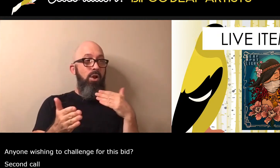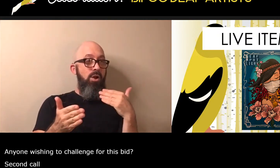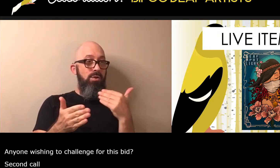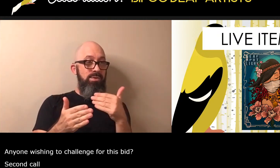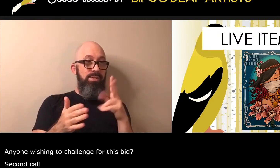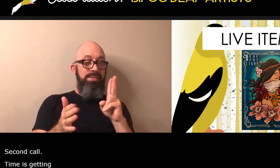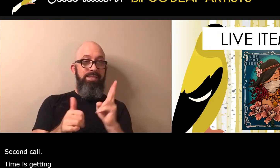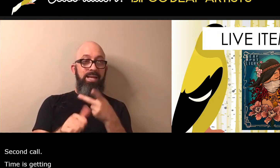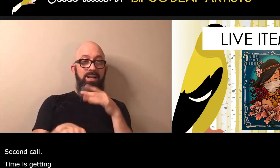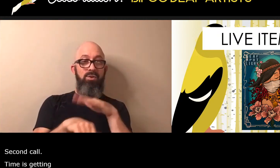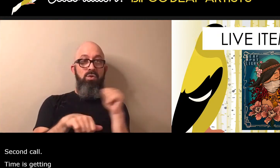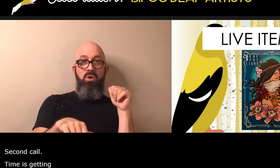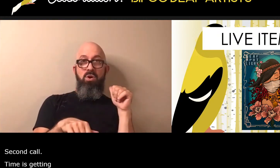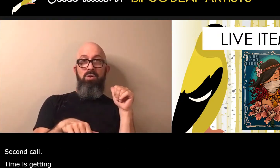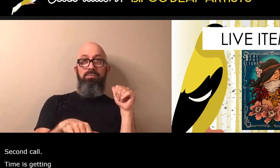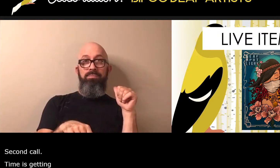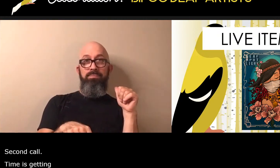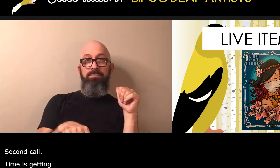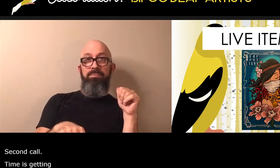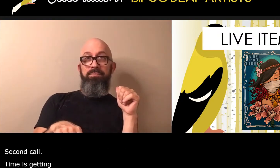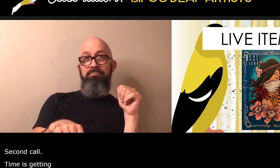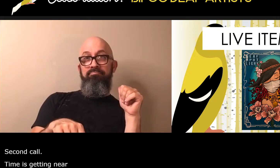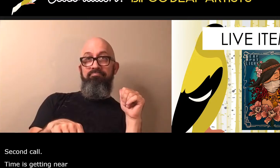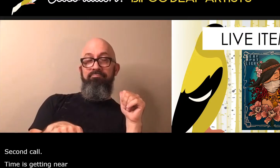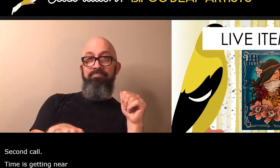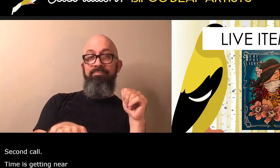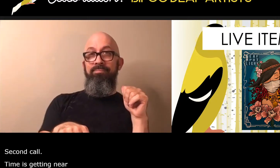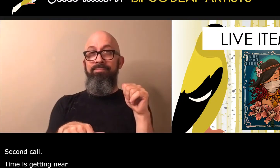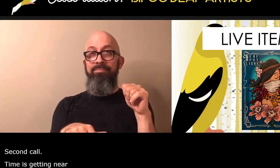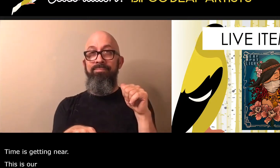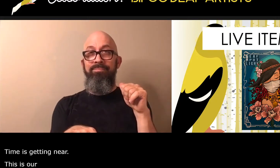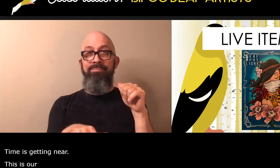near. This is our second call.